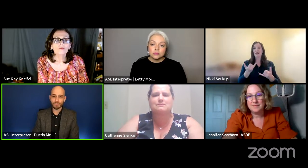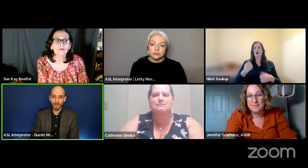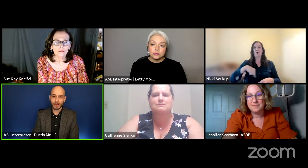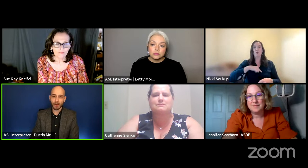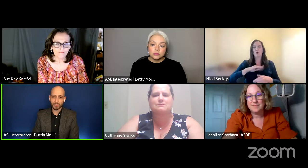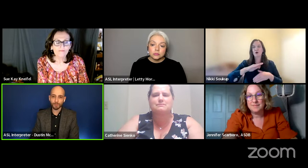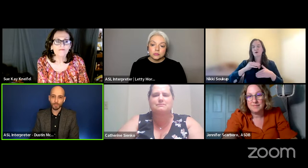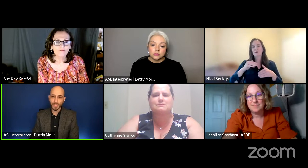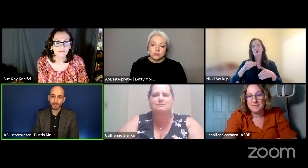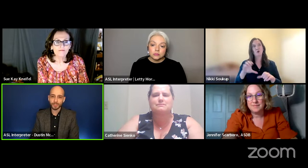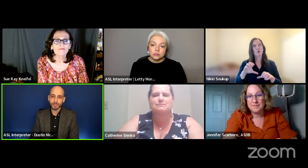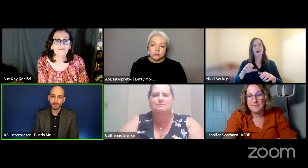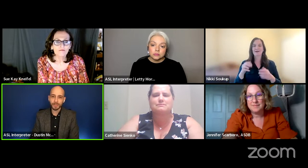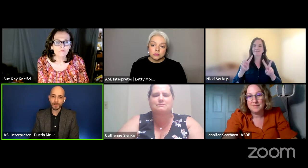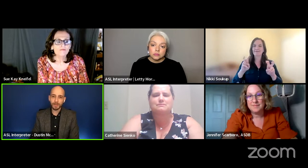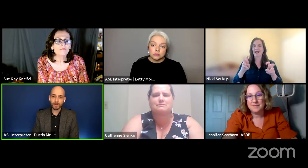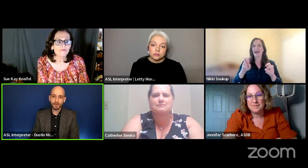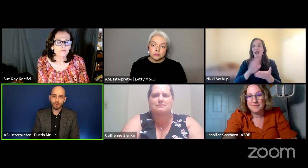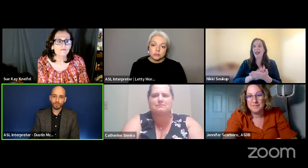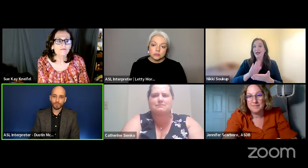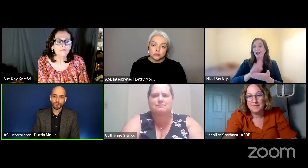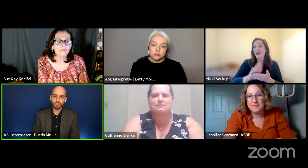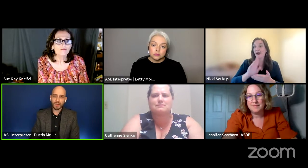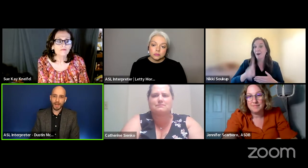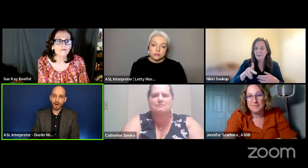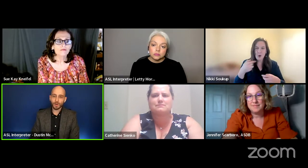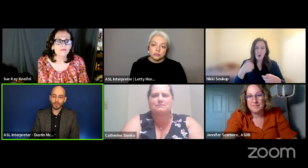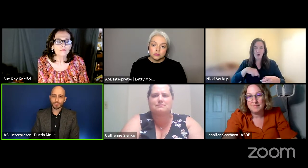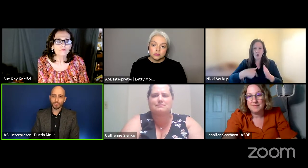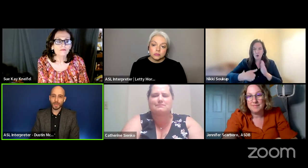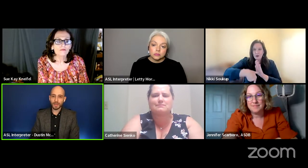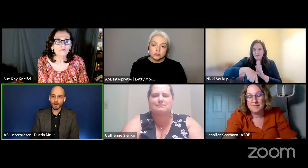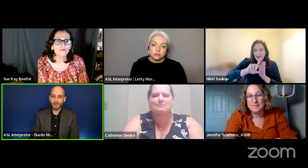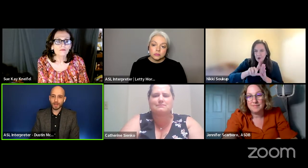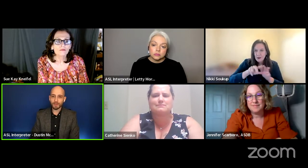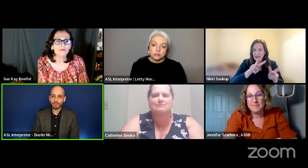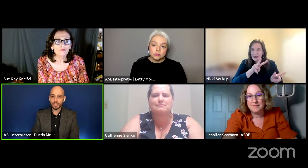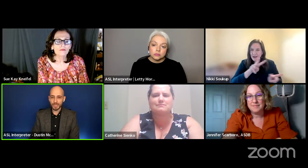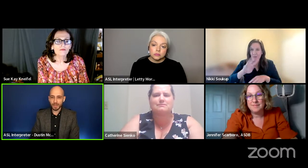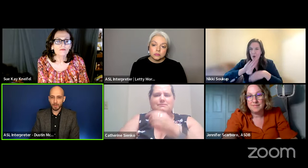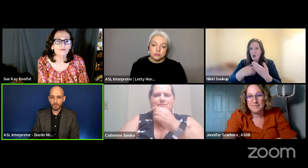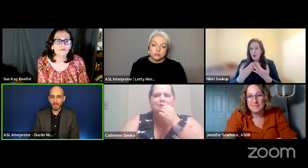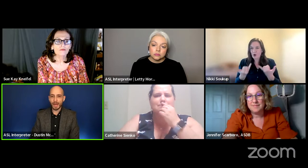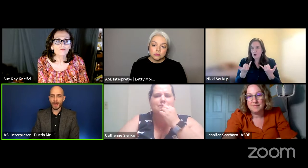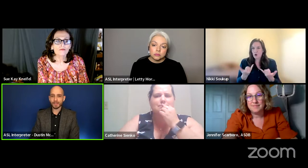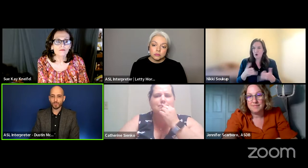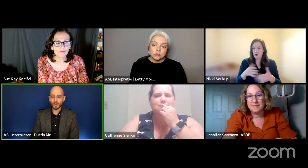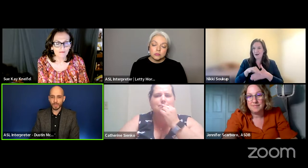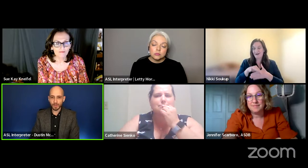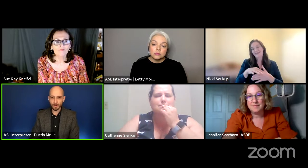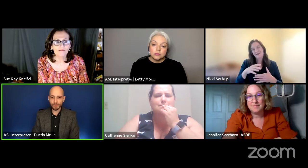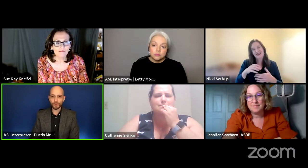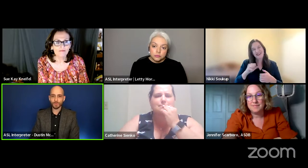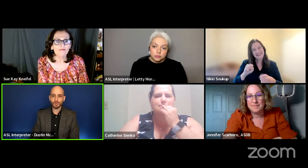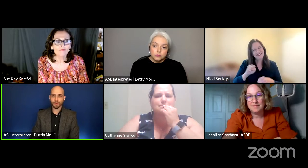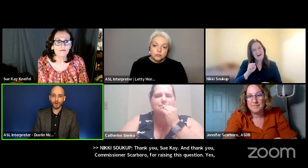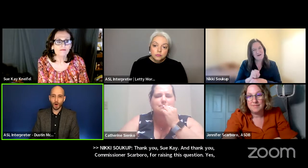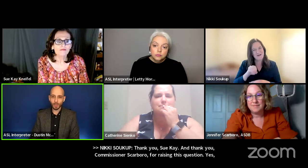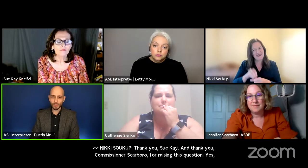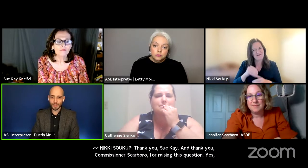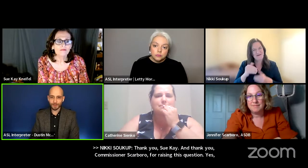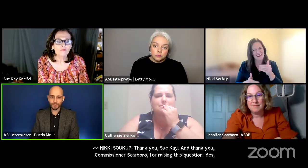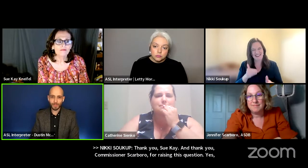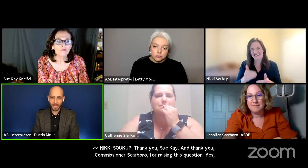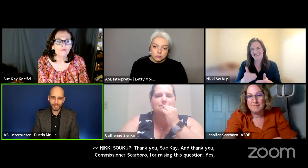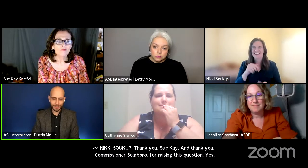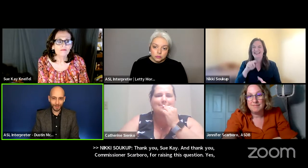better convey our information. Right now, we're doing a bit of cleanup as we review